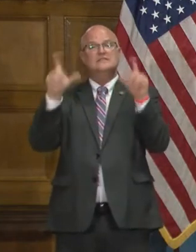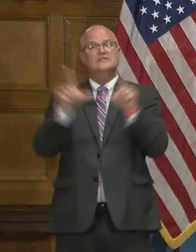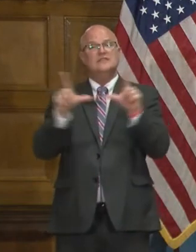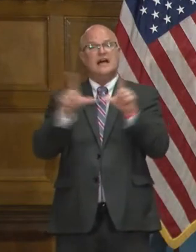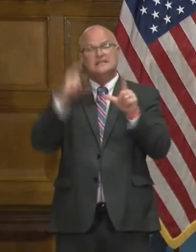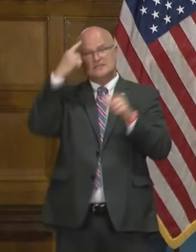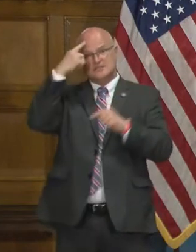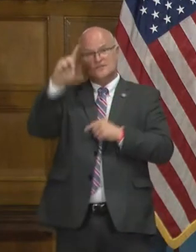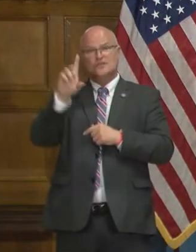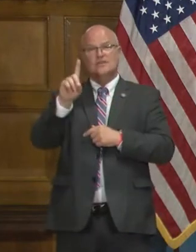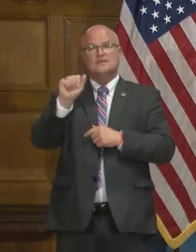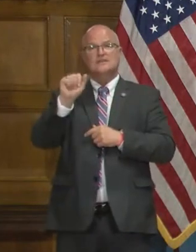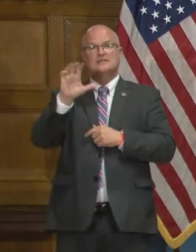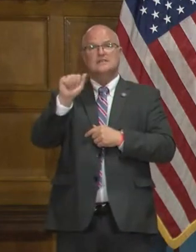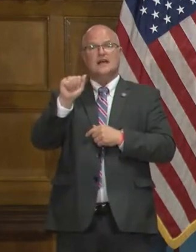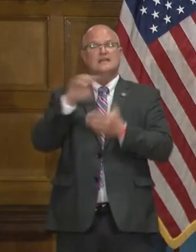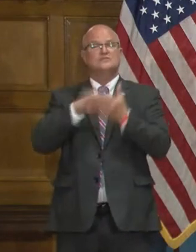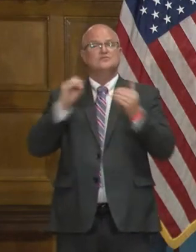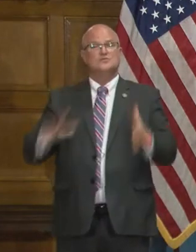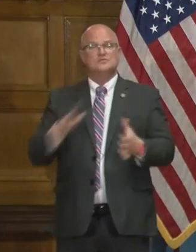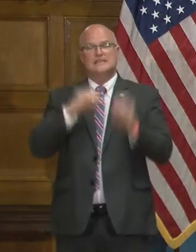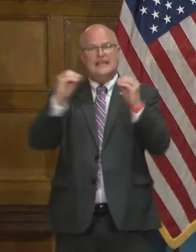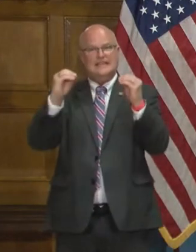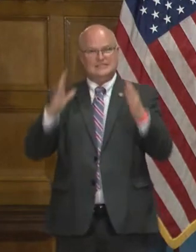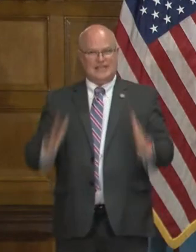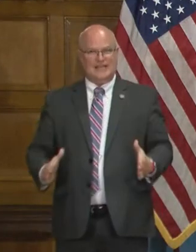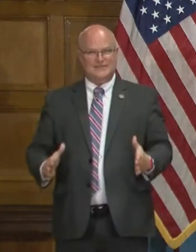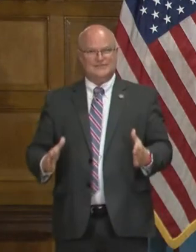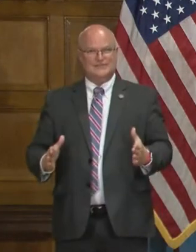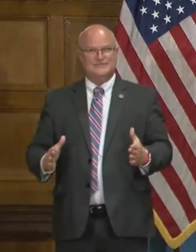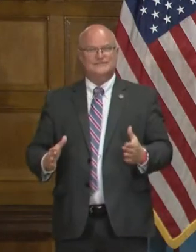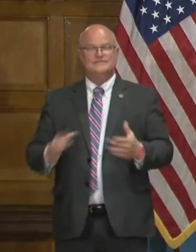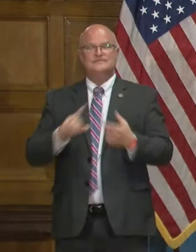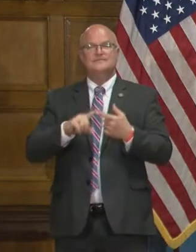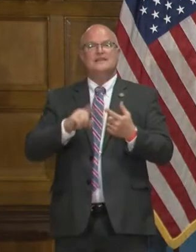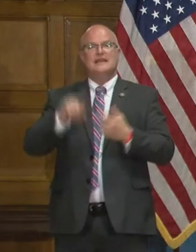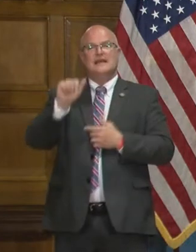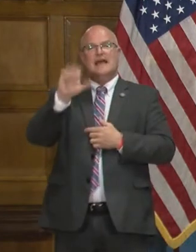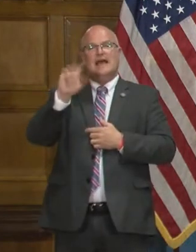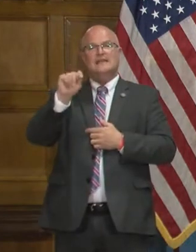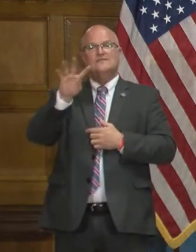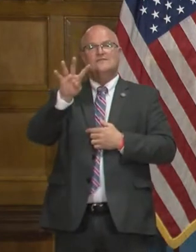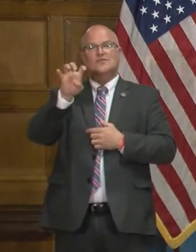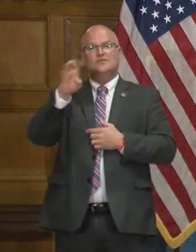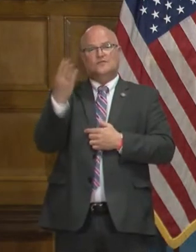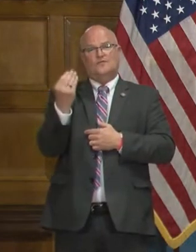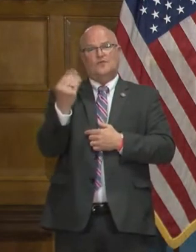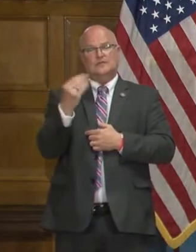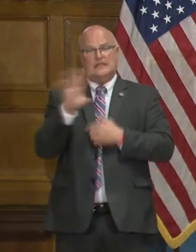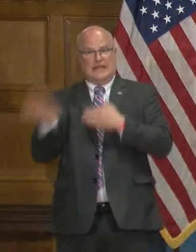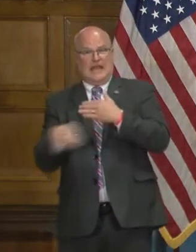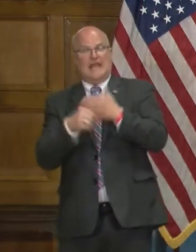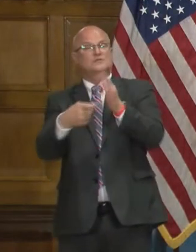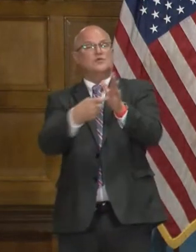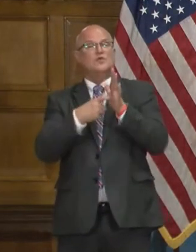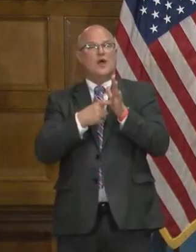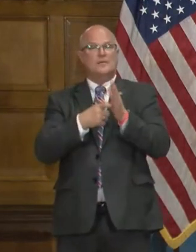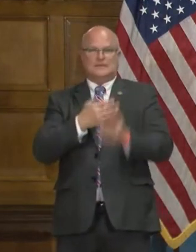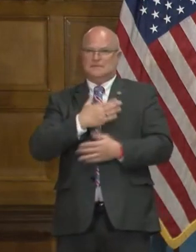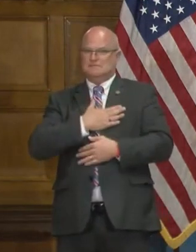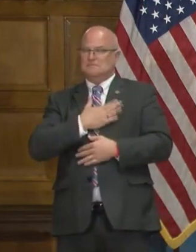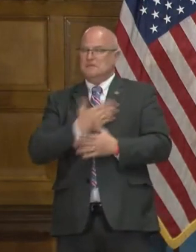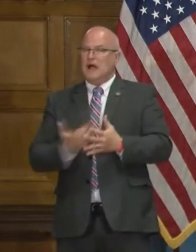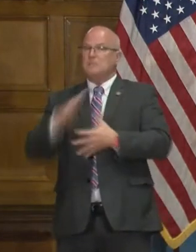licenses to DACA students and educators. Act 414 adds a requirement, one of